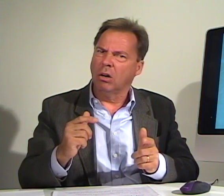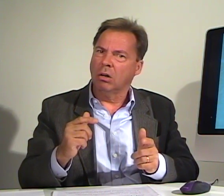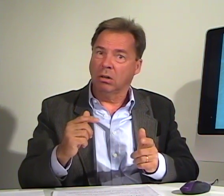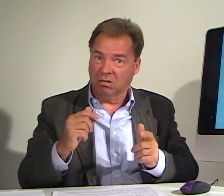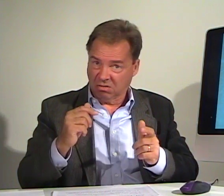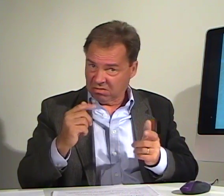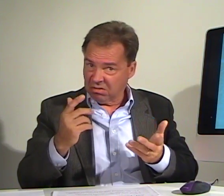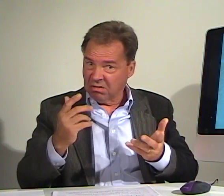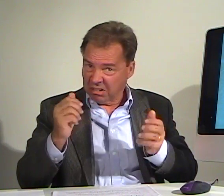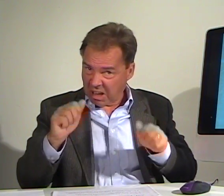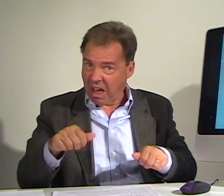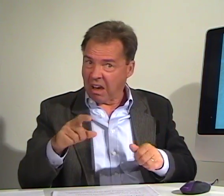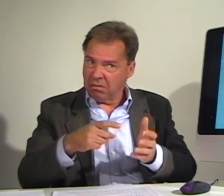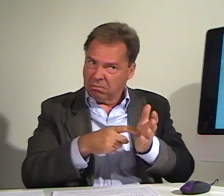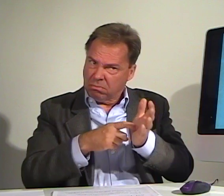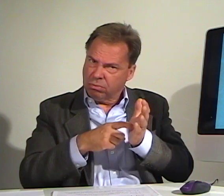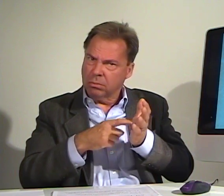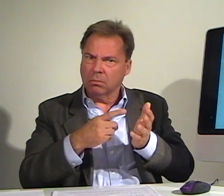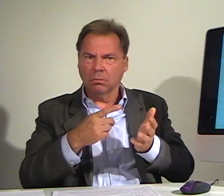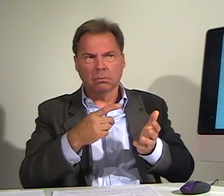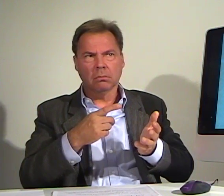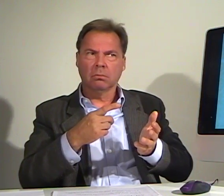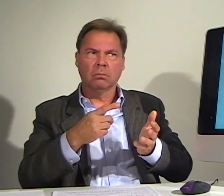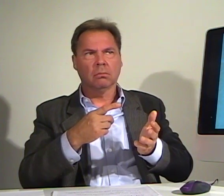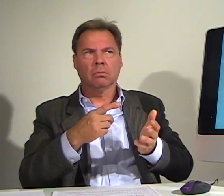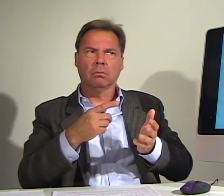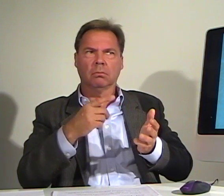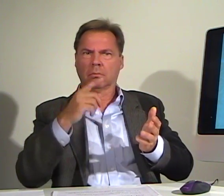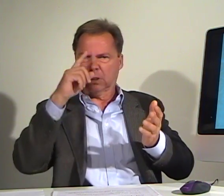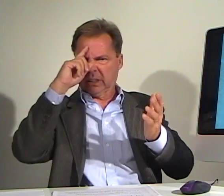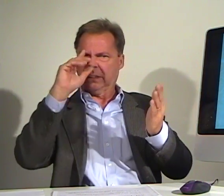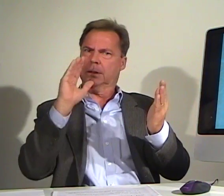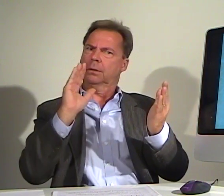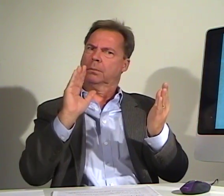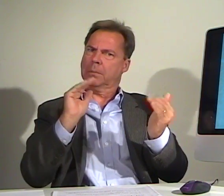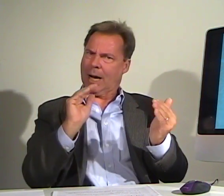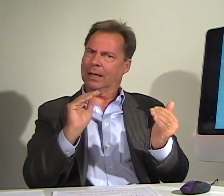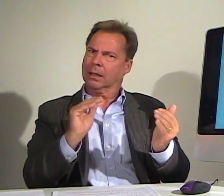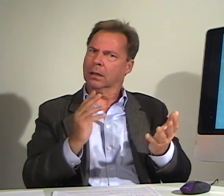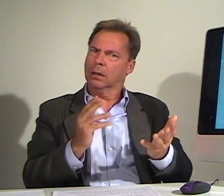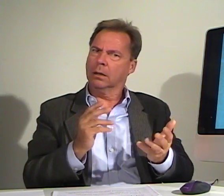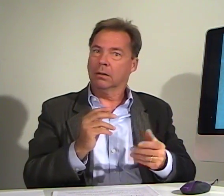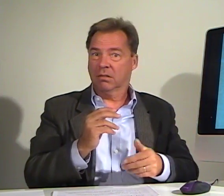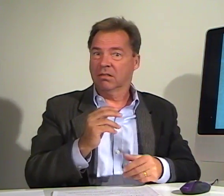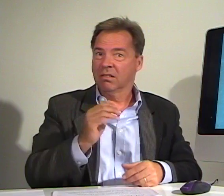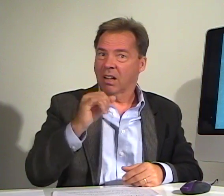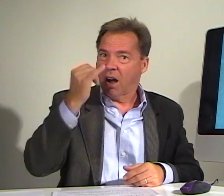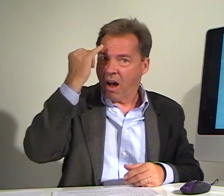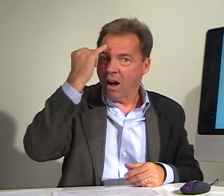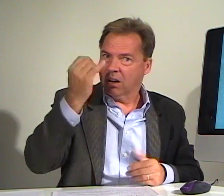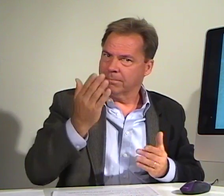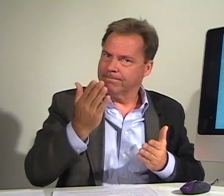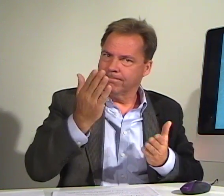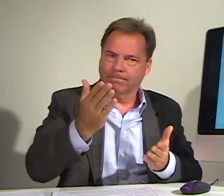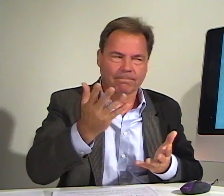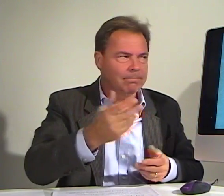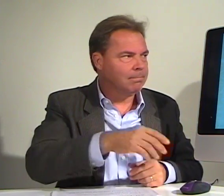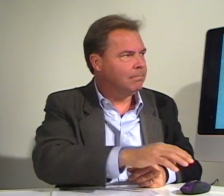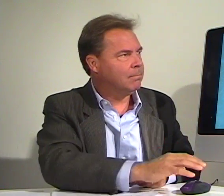but for all. Is that possible? Is that something we can expect? I would say I think that's an idea